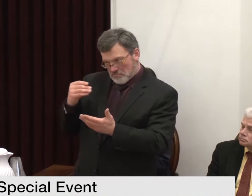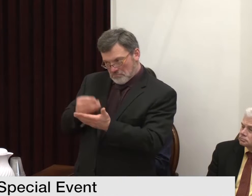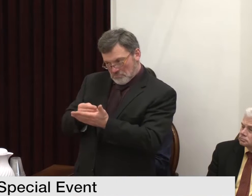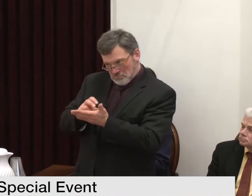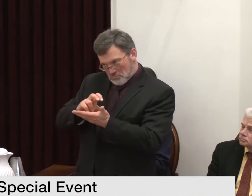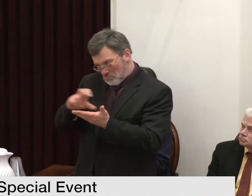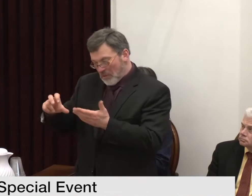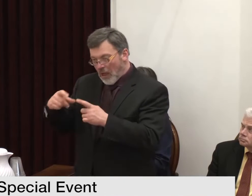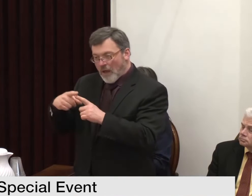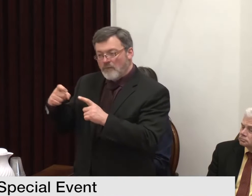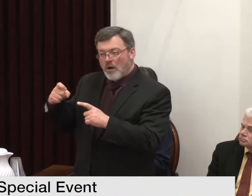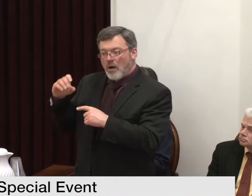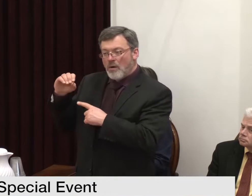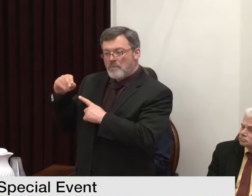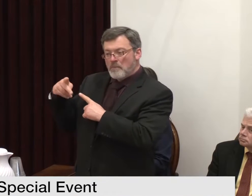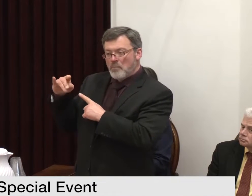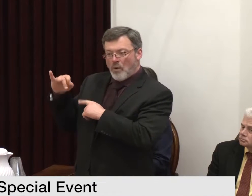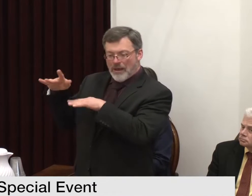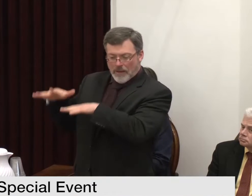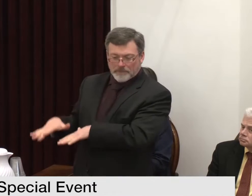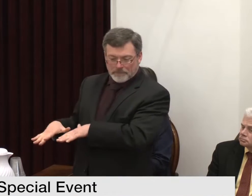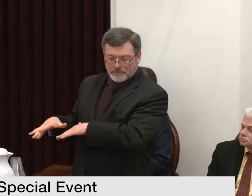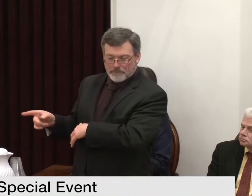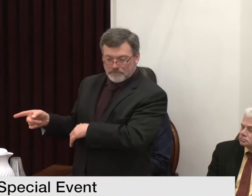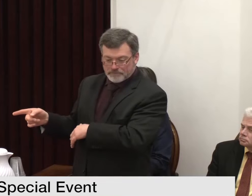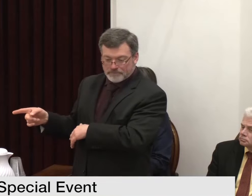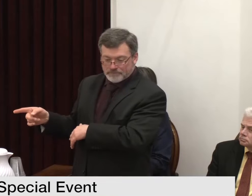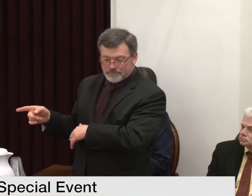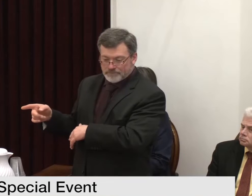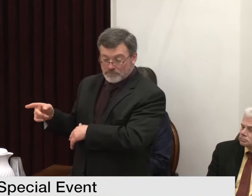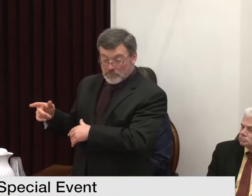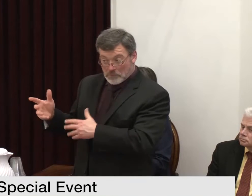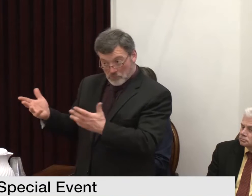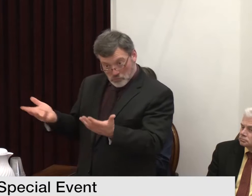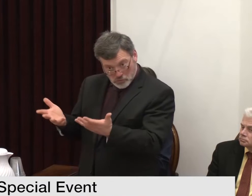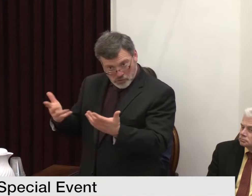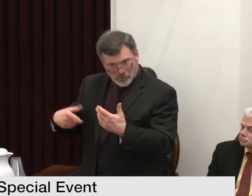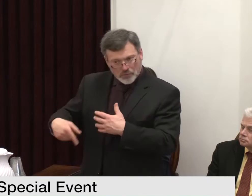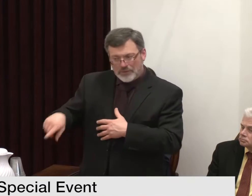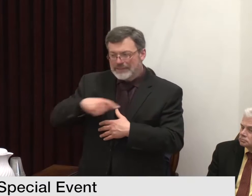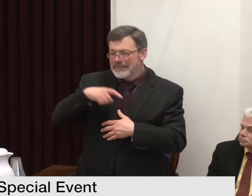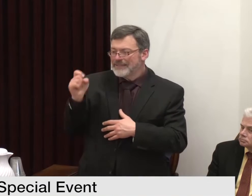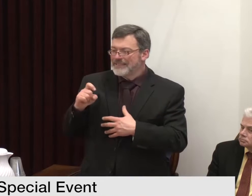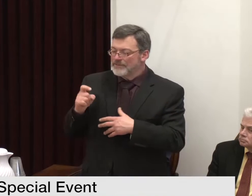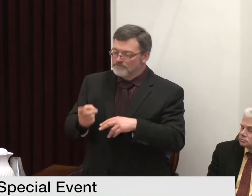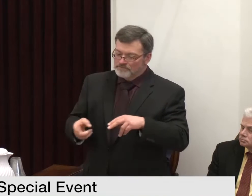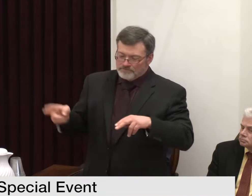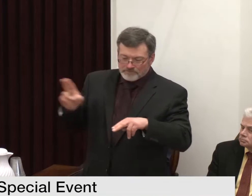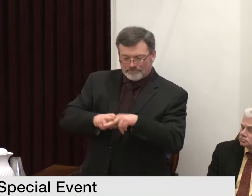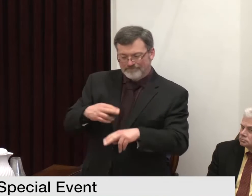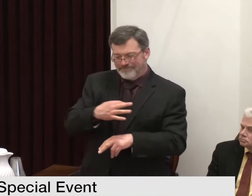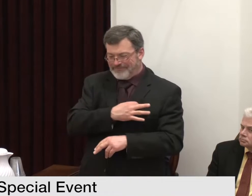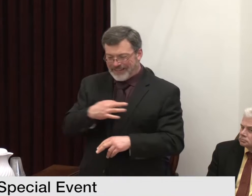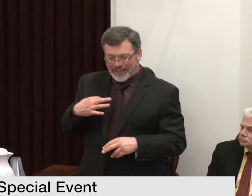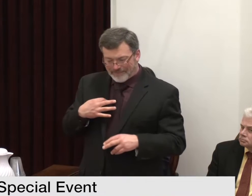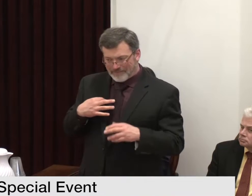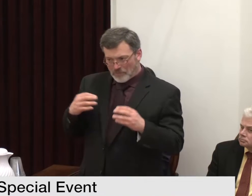we should expand staff and hours of operation in three or more existing hubs, while also,